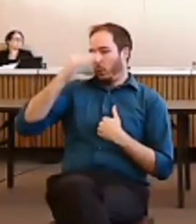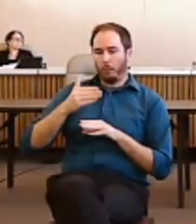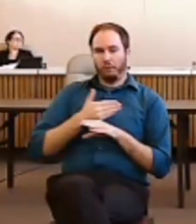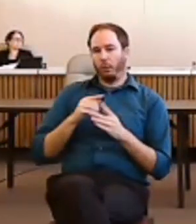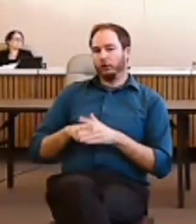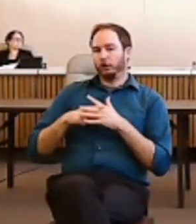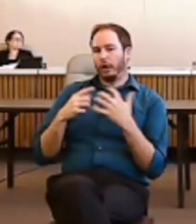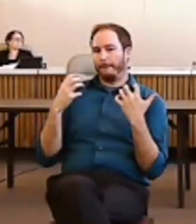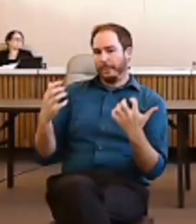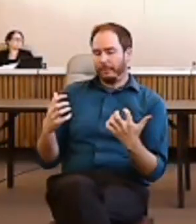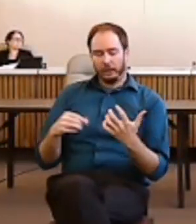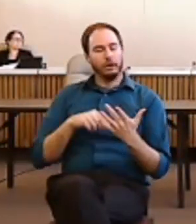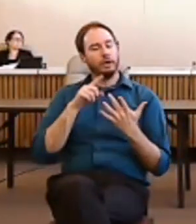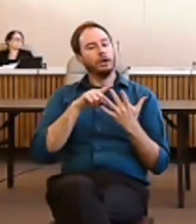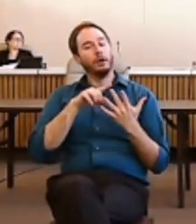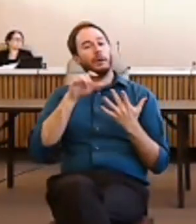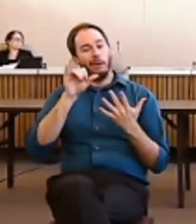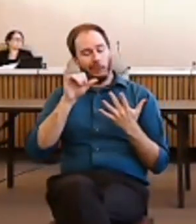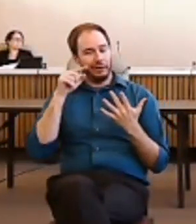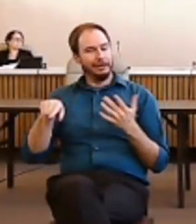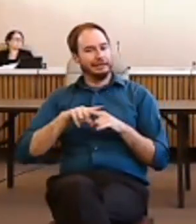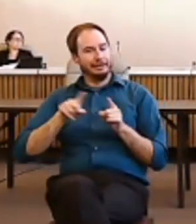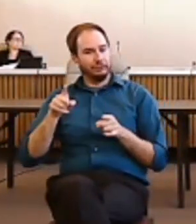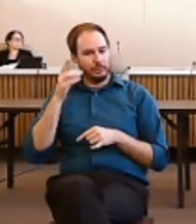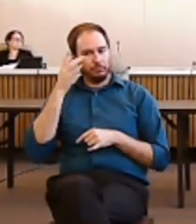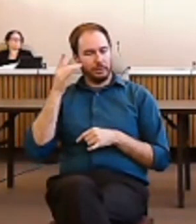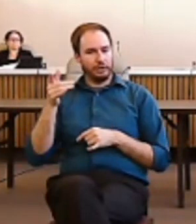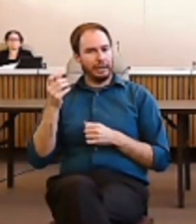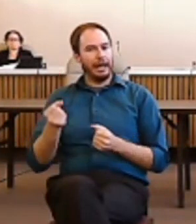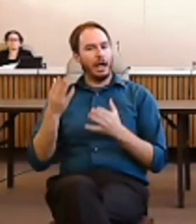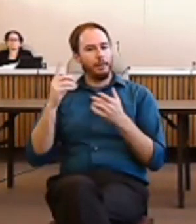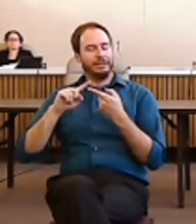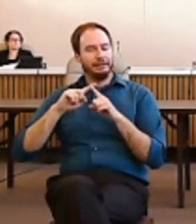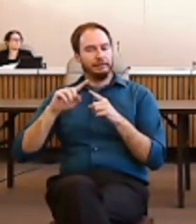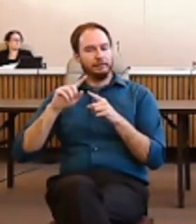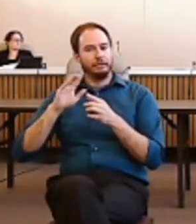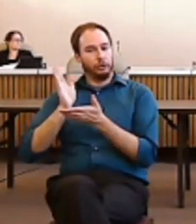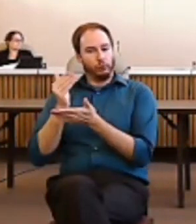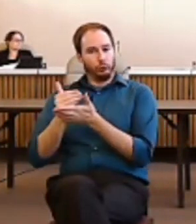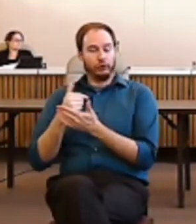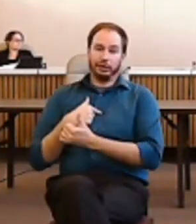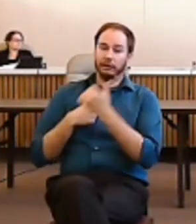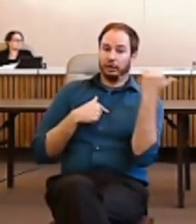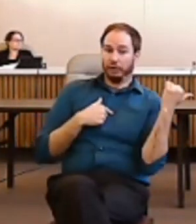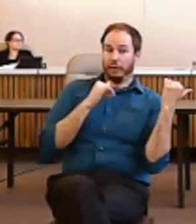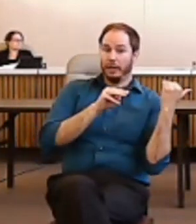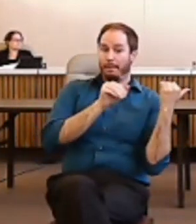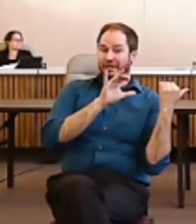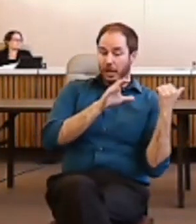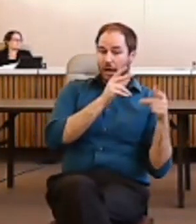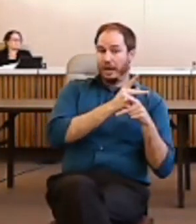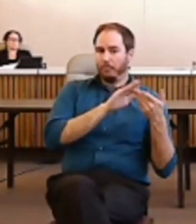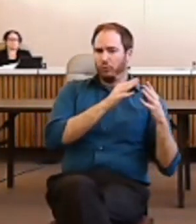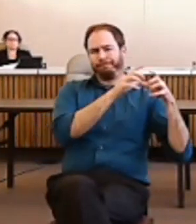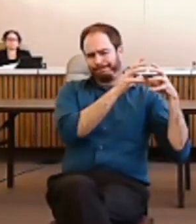the public hearing. But I'll also say the other thing that makes this different is just the number of units. That other development is